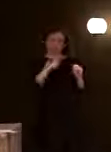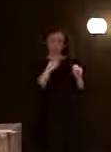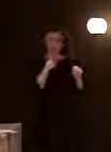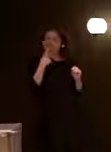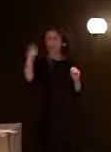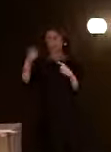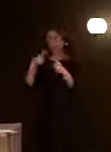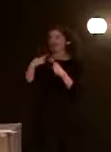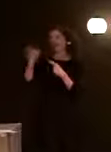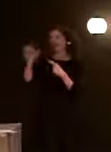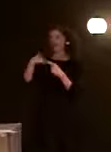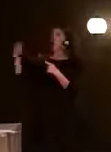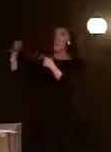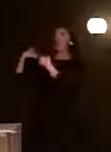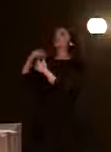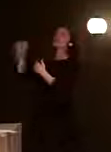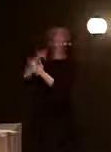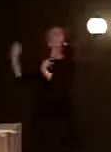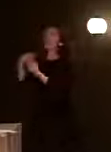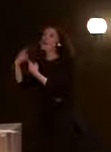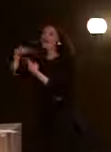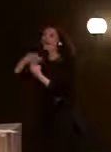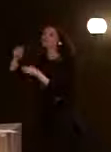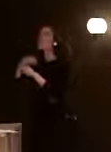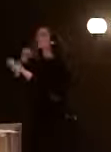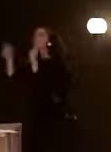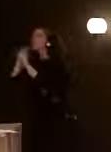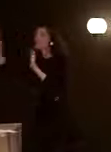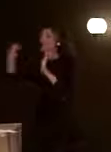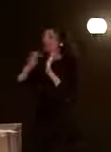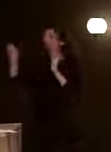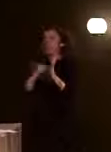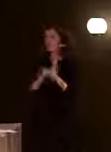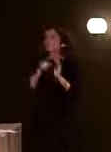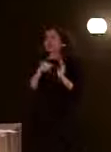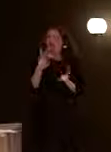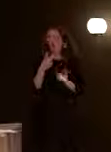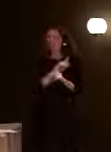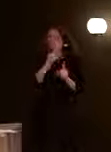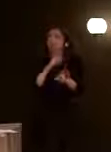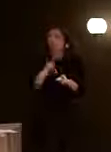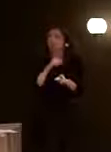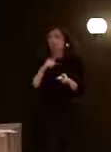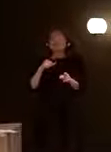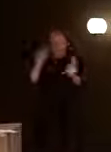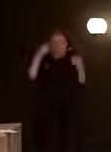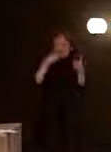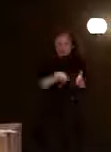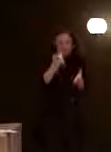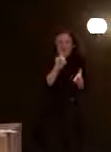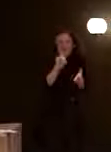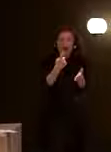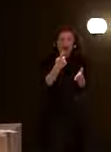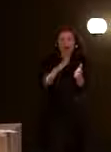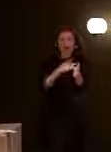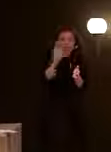grammatical parts or subjects or one skill. This is perhaps for all the students, immigration, if you